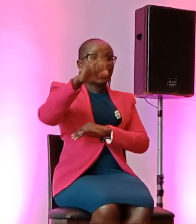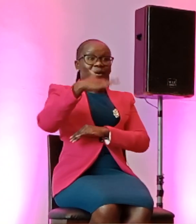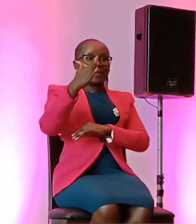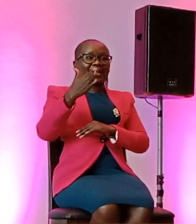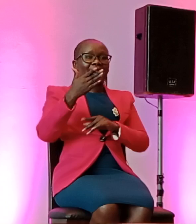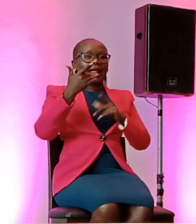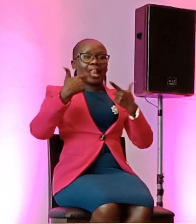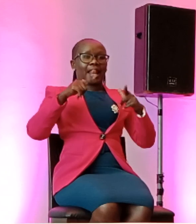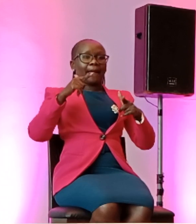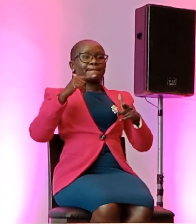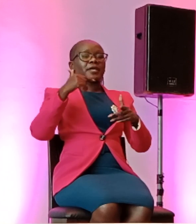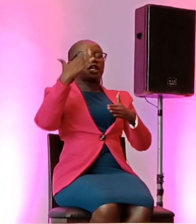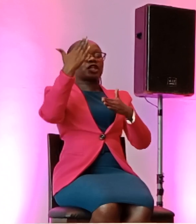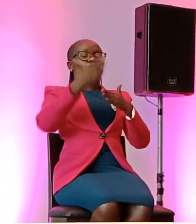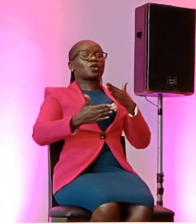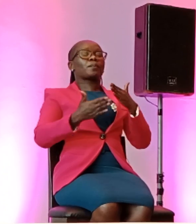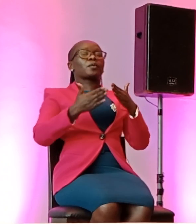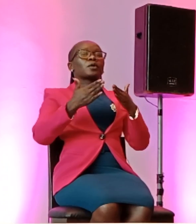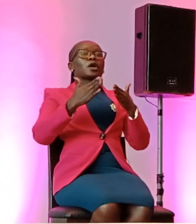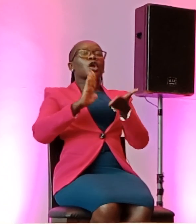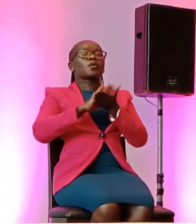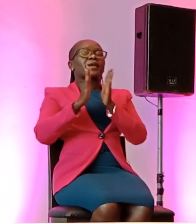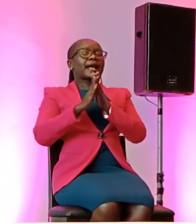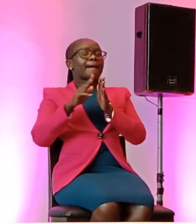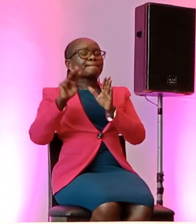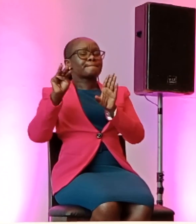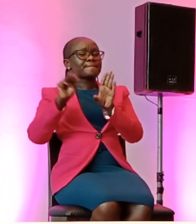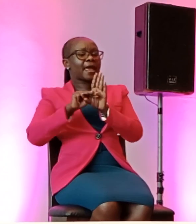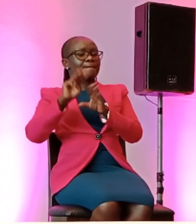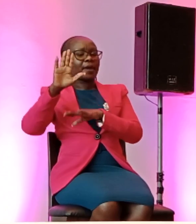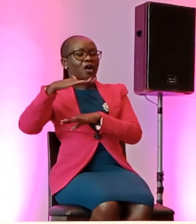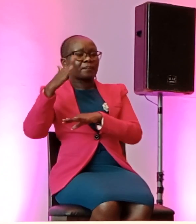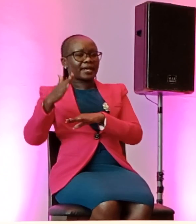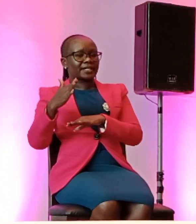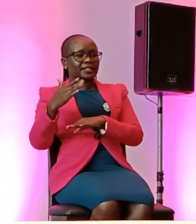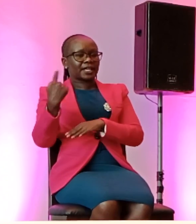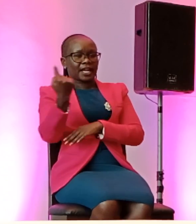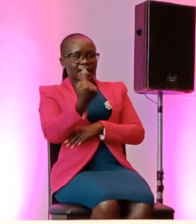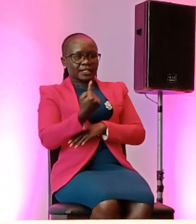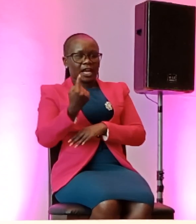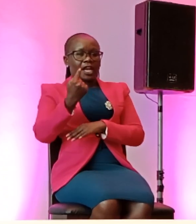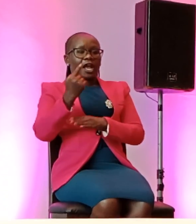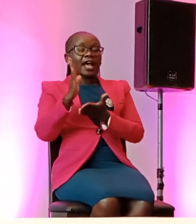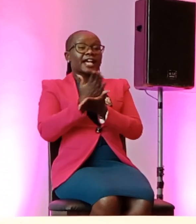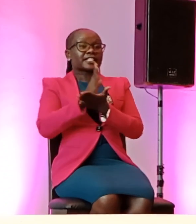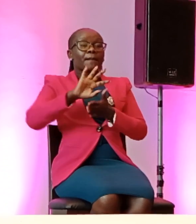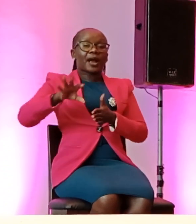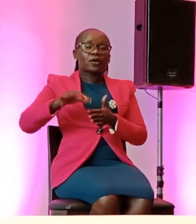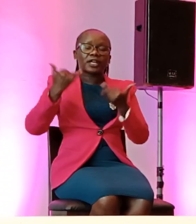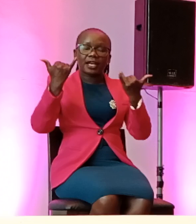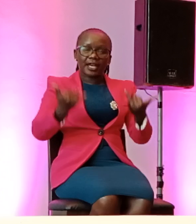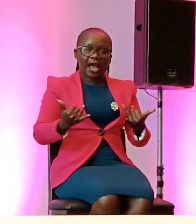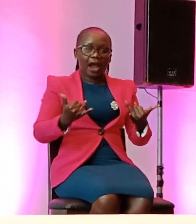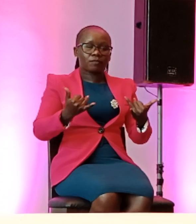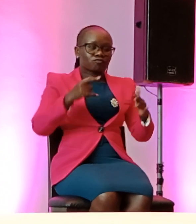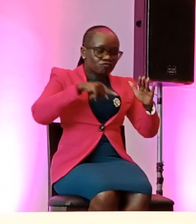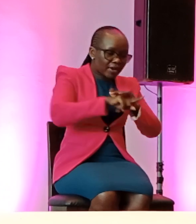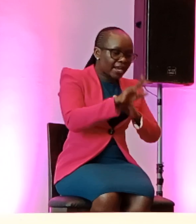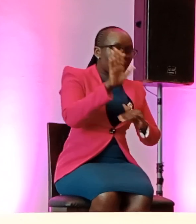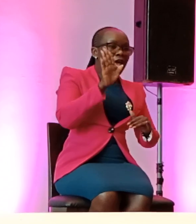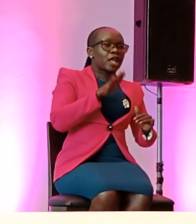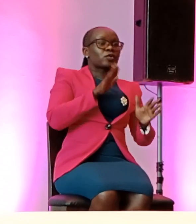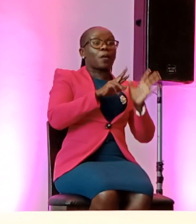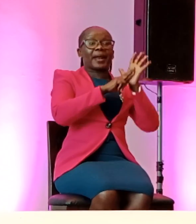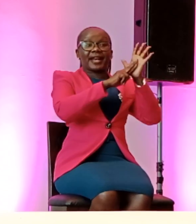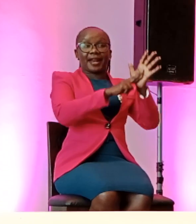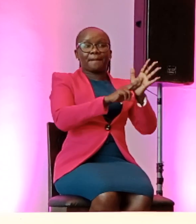me stop wanting to be a member of parliament, single sub-county. I will go for women rep